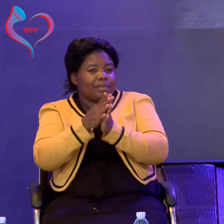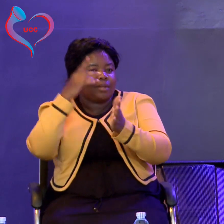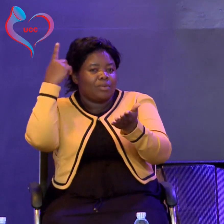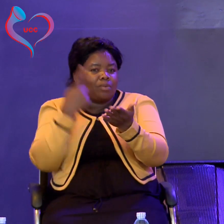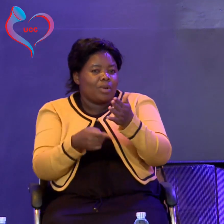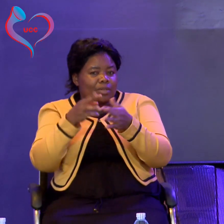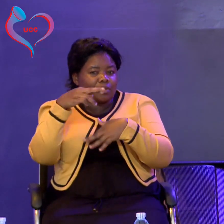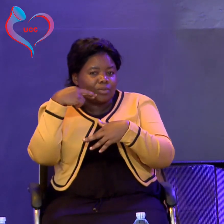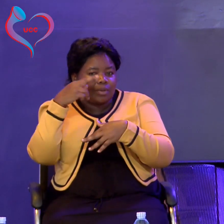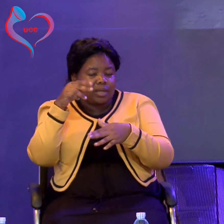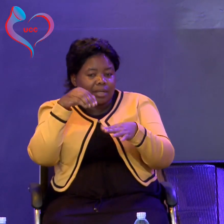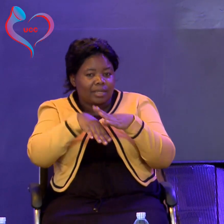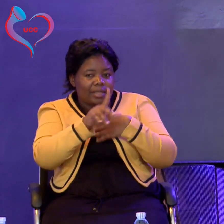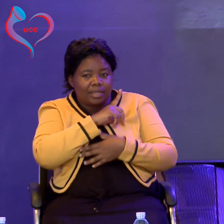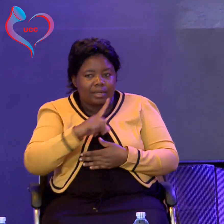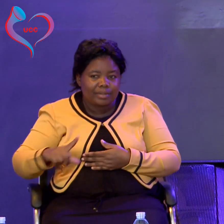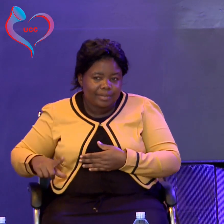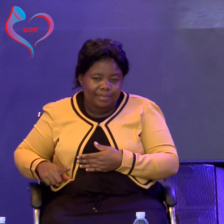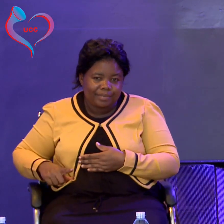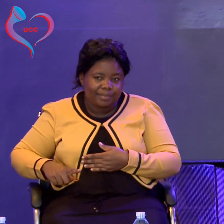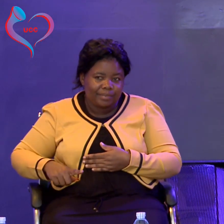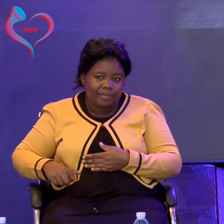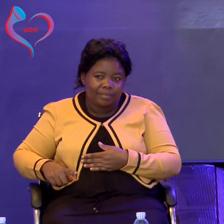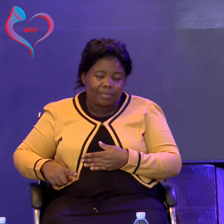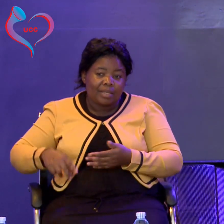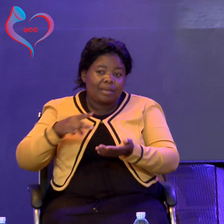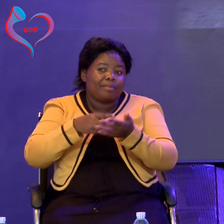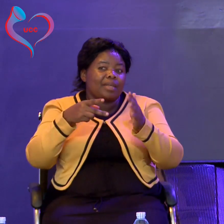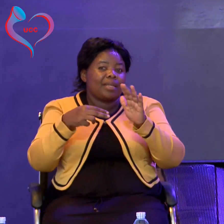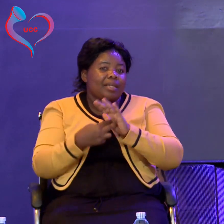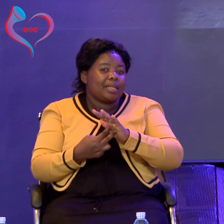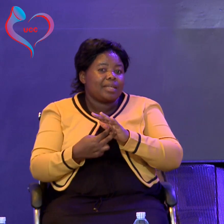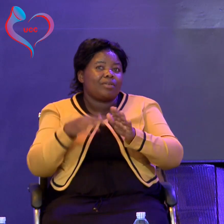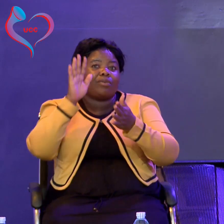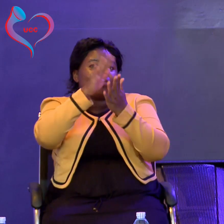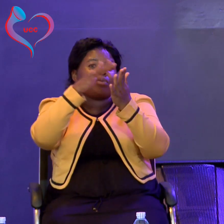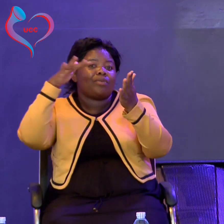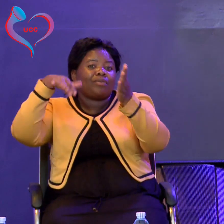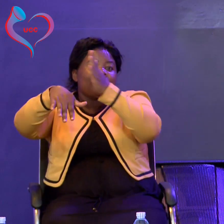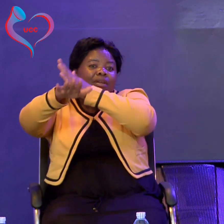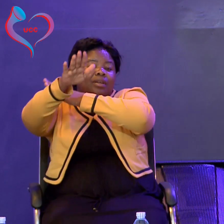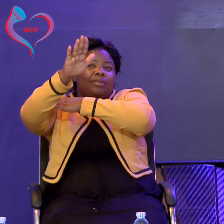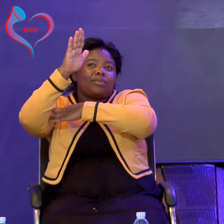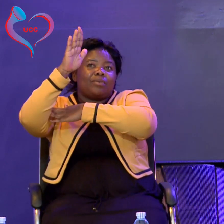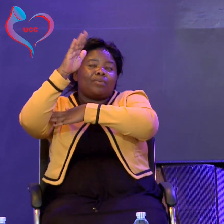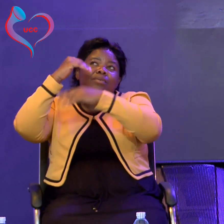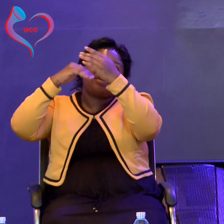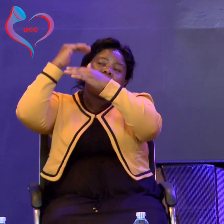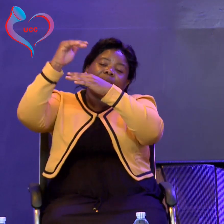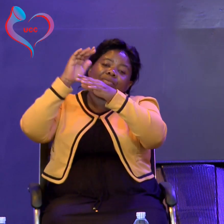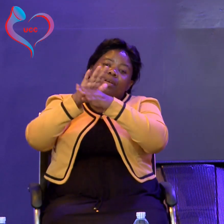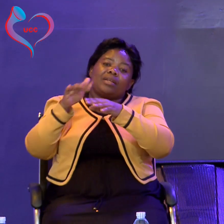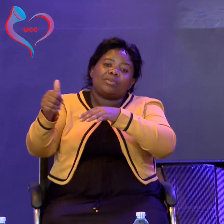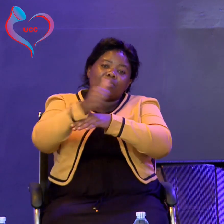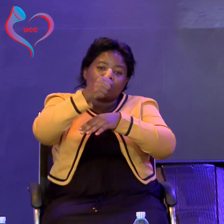Katonda. Chitegeza, you're explaining what you are in the Lord. Chitegeza kando mwade chifoche cha waguru nawe ni wewe chifoche chidako. It means you've given God his